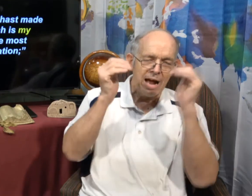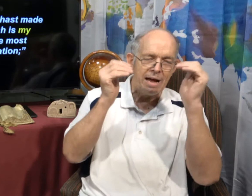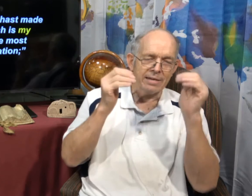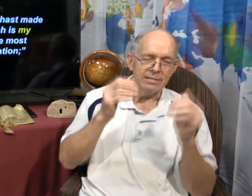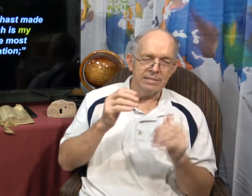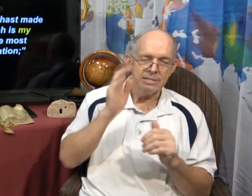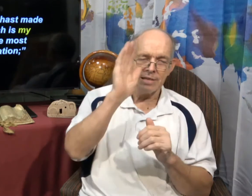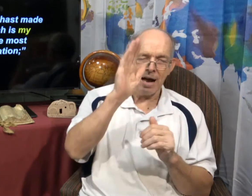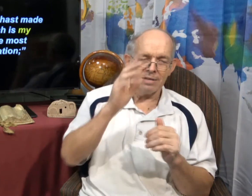High thy